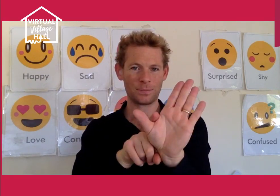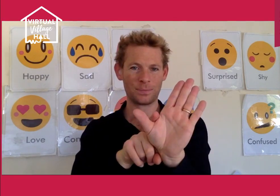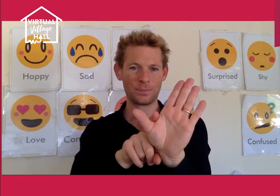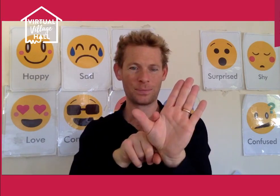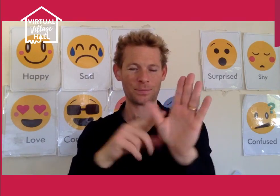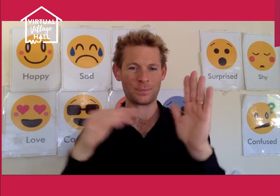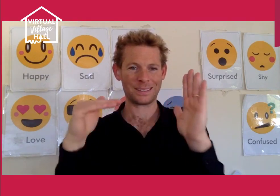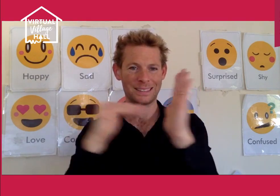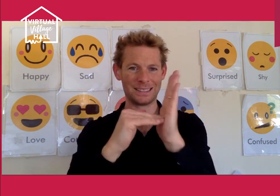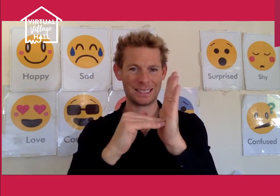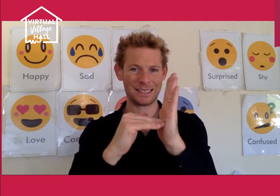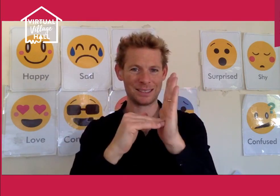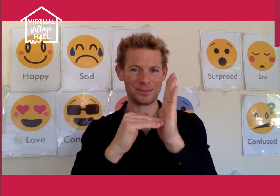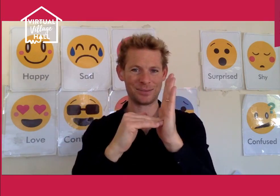Y, Z.